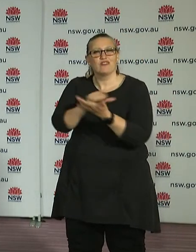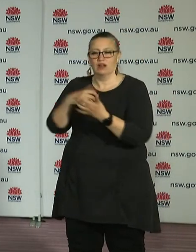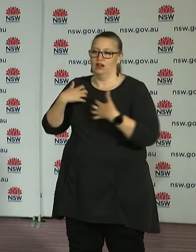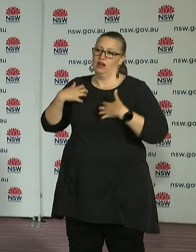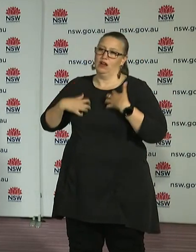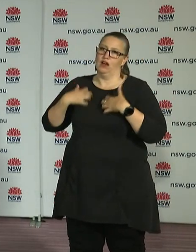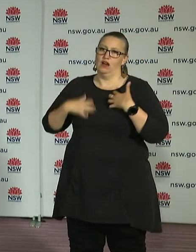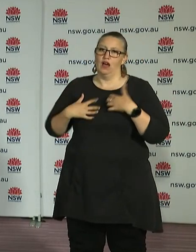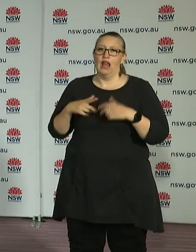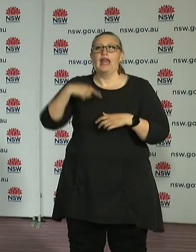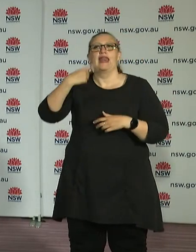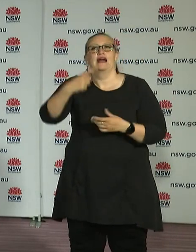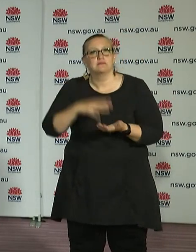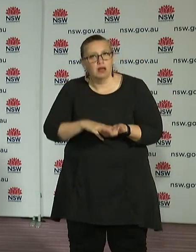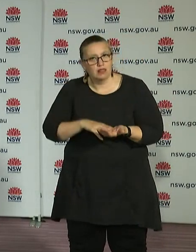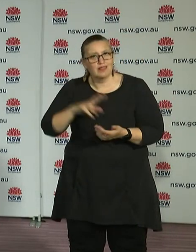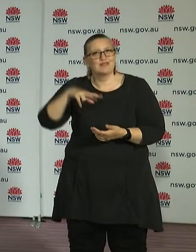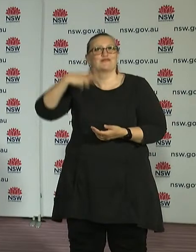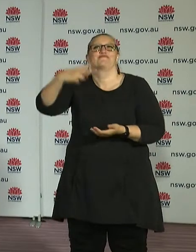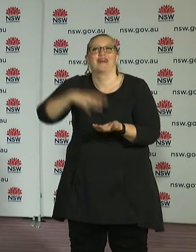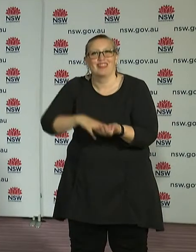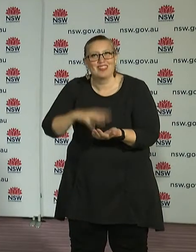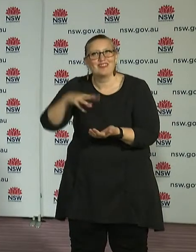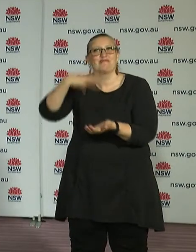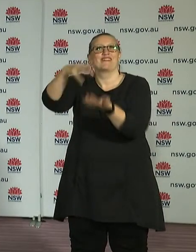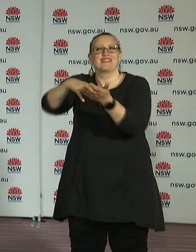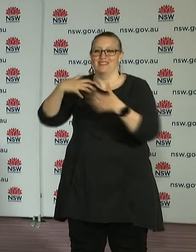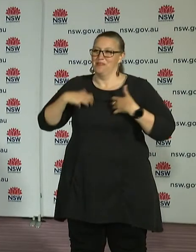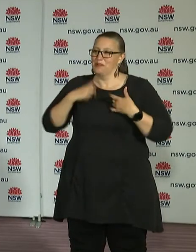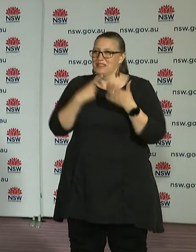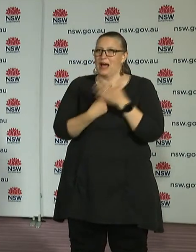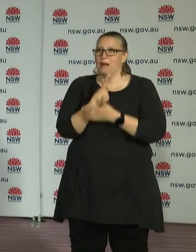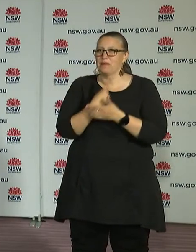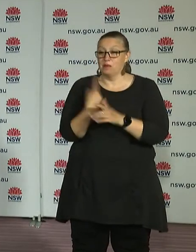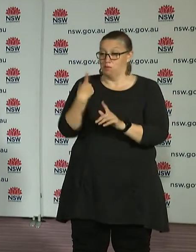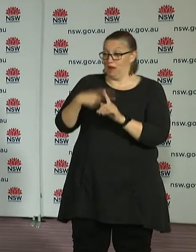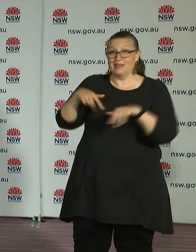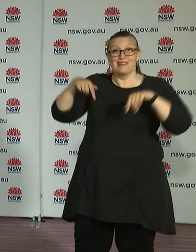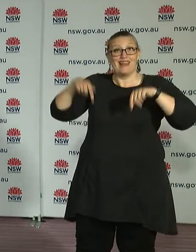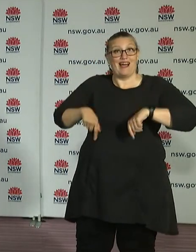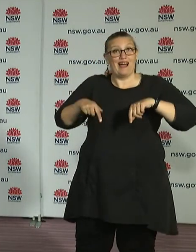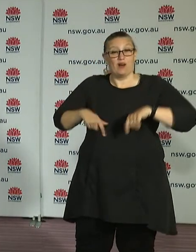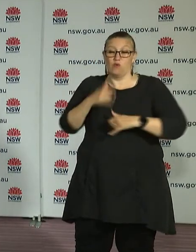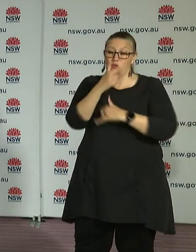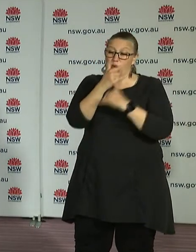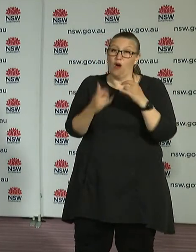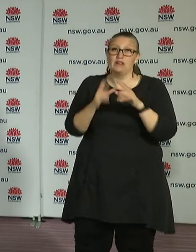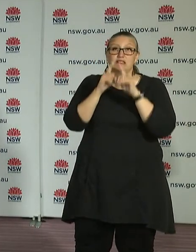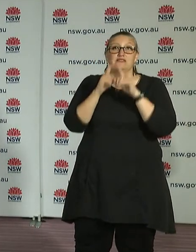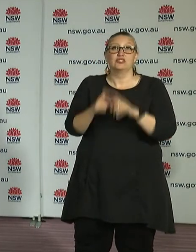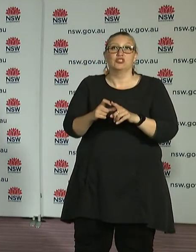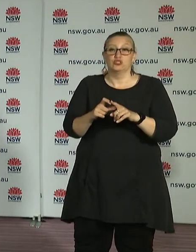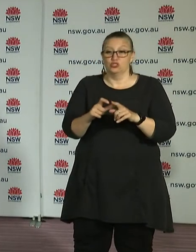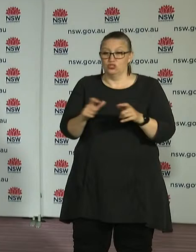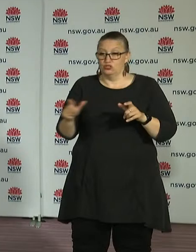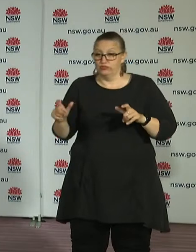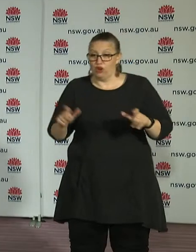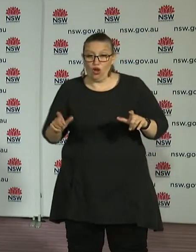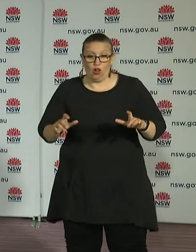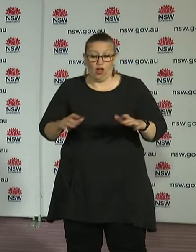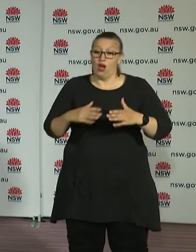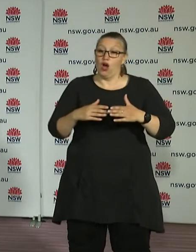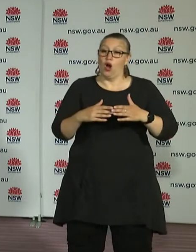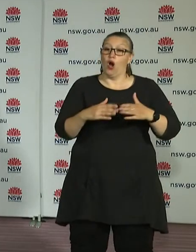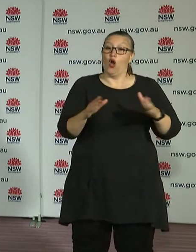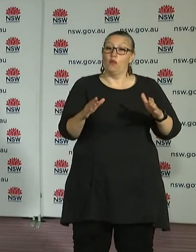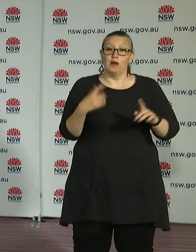New South Wales. It's also the most challenging time for us to open up and maintain the case numbers or the hospitalisation so that we're